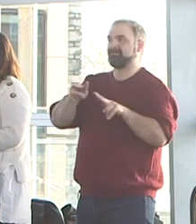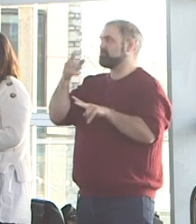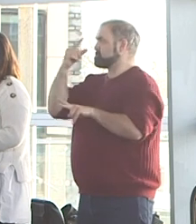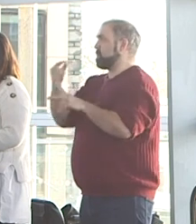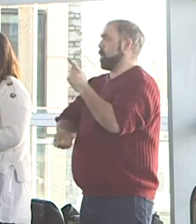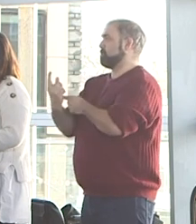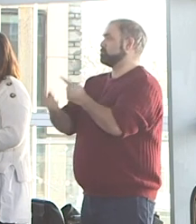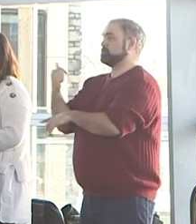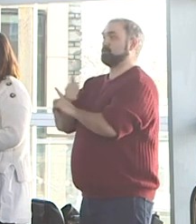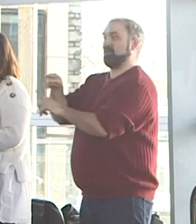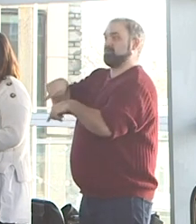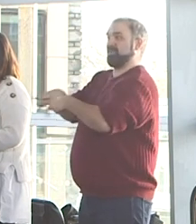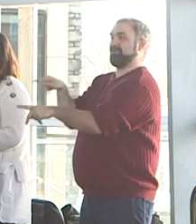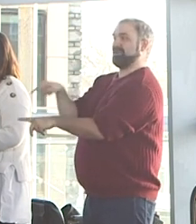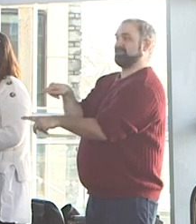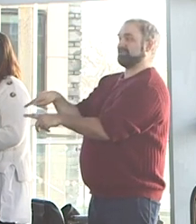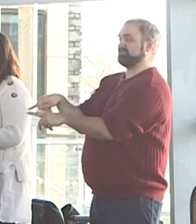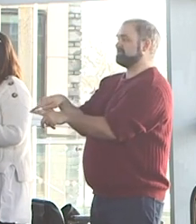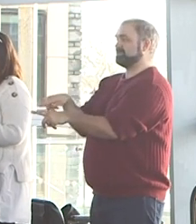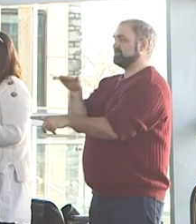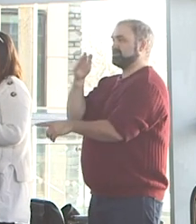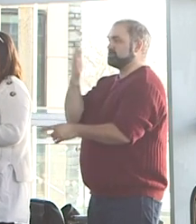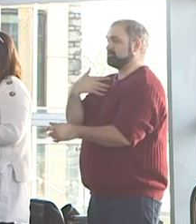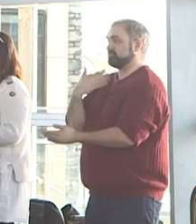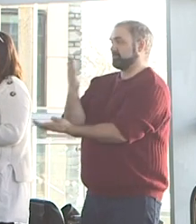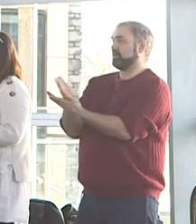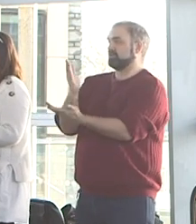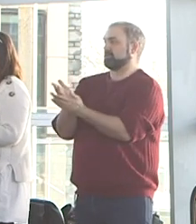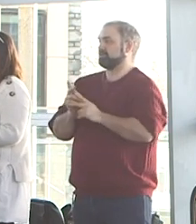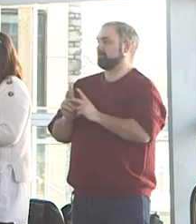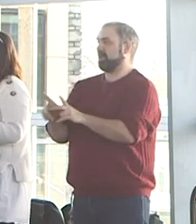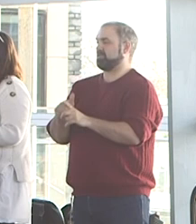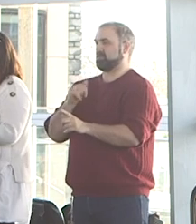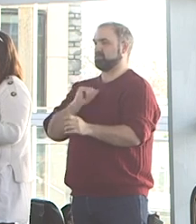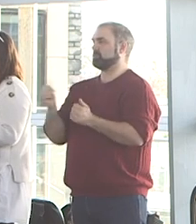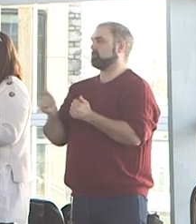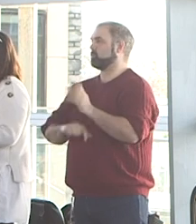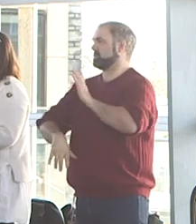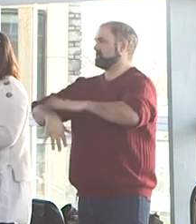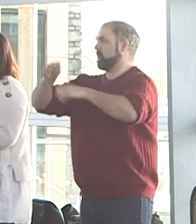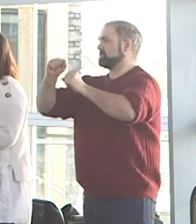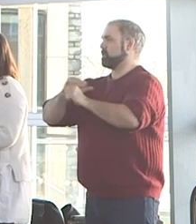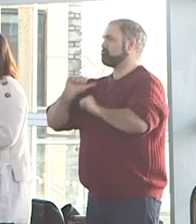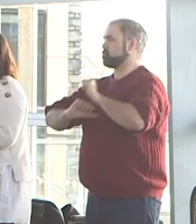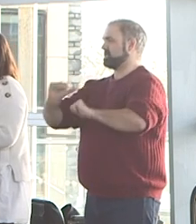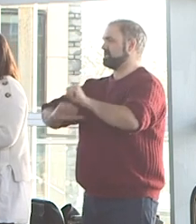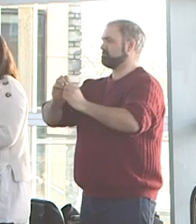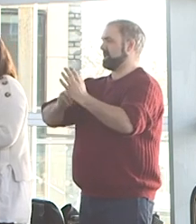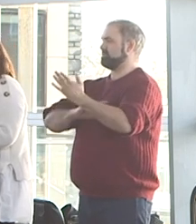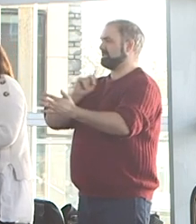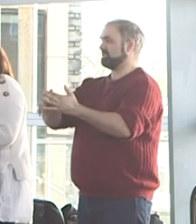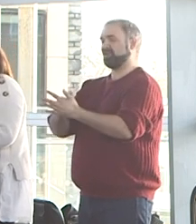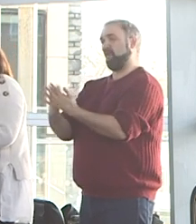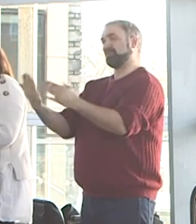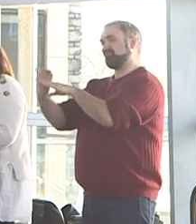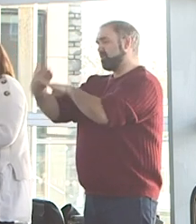opportunities to offer support in that way. I don't know if Glitter does fundraising as well. We are exactly on the same path. We are... starting the process, and it's a